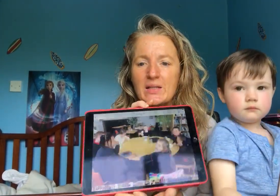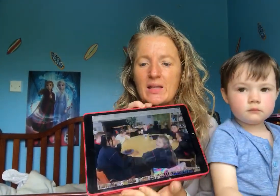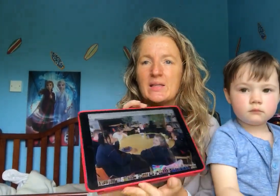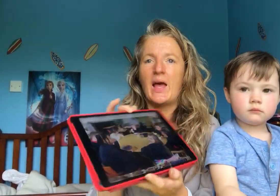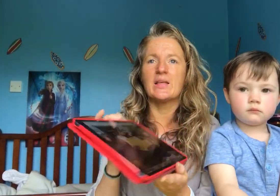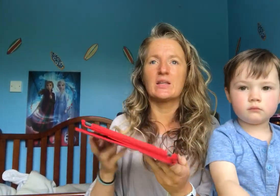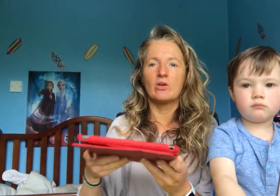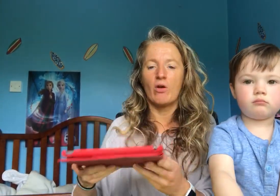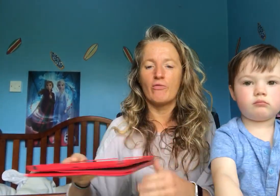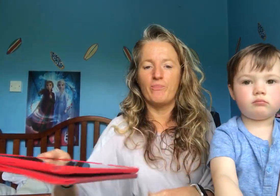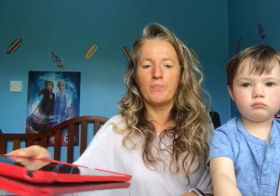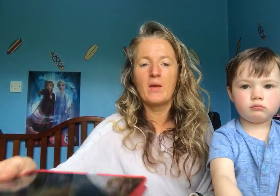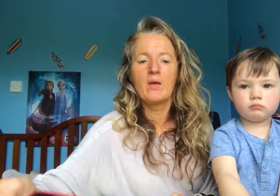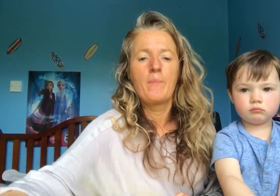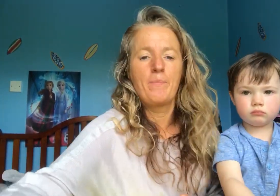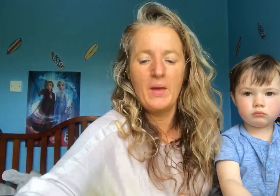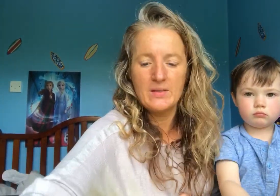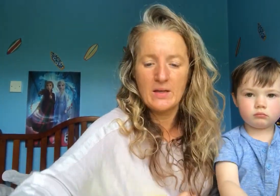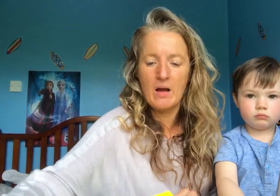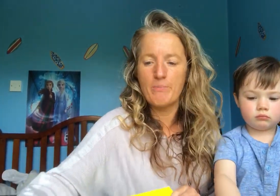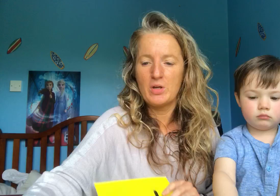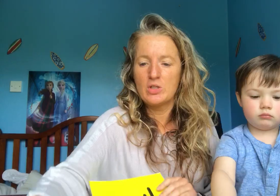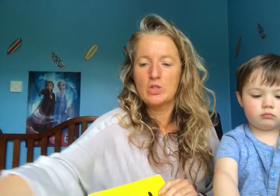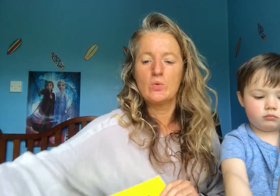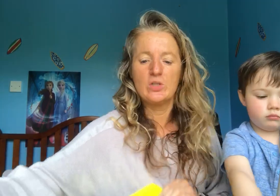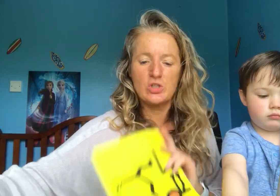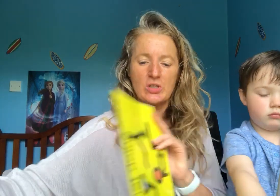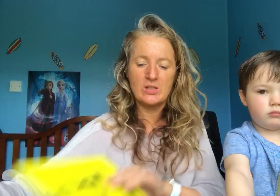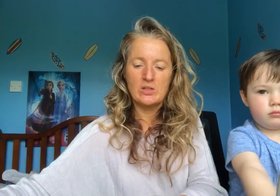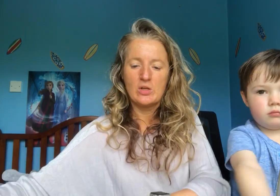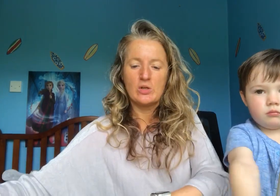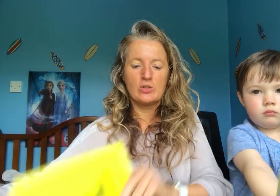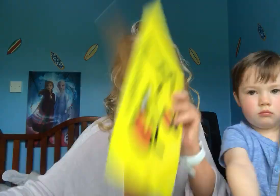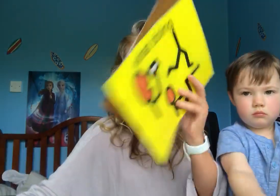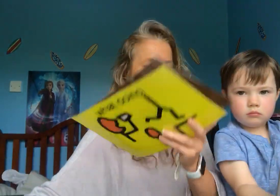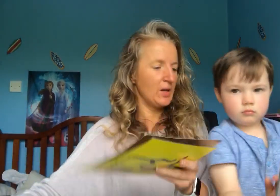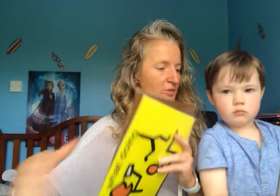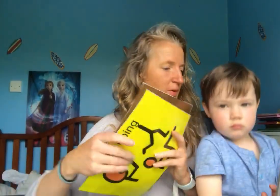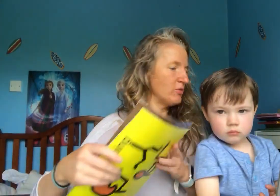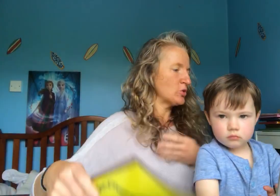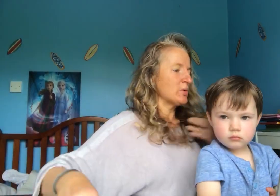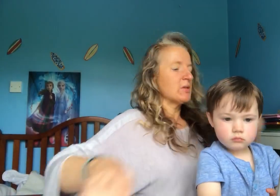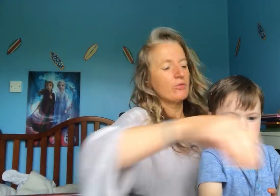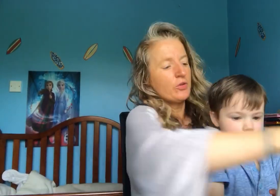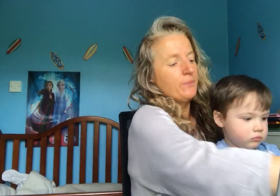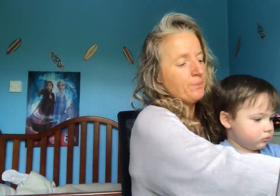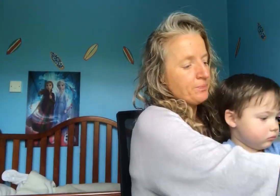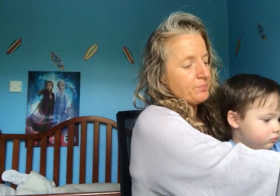this, asking our basic comprehension questions. So, can I have my visuals there, Fionn?